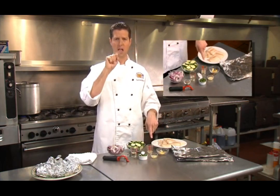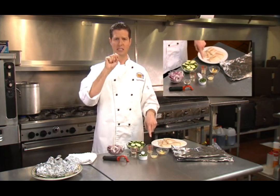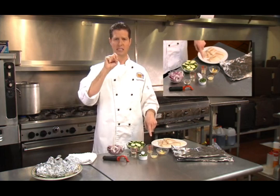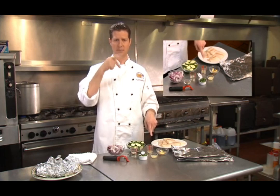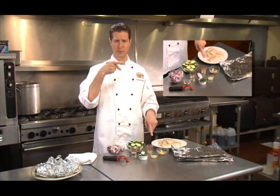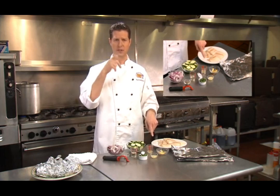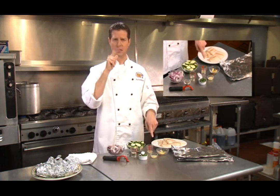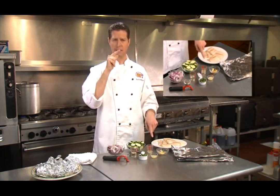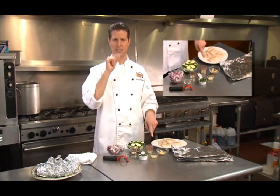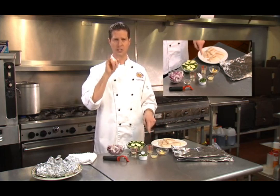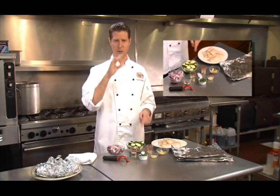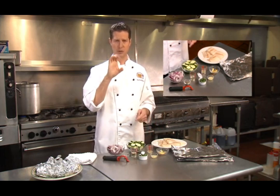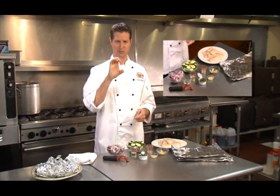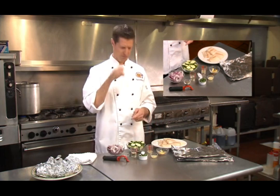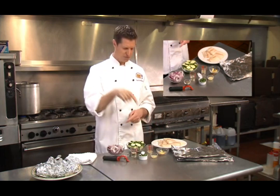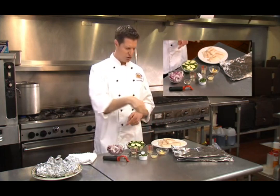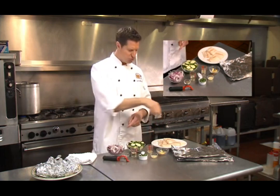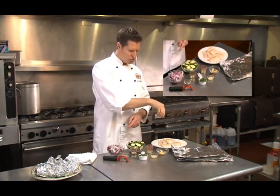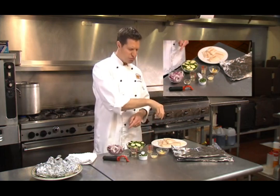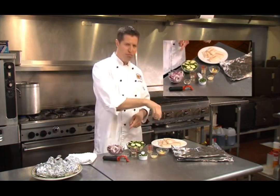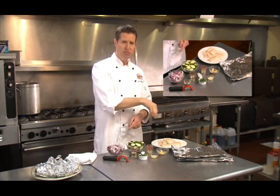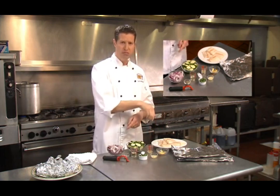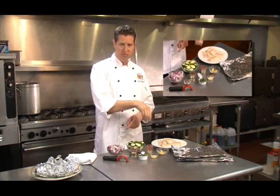Sprinkle 1 teaspoon of lemon juice over the fish.